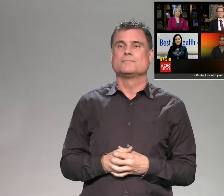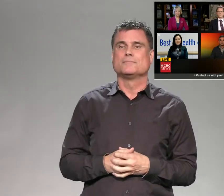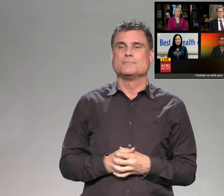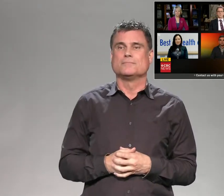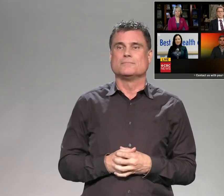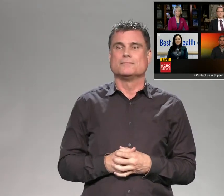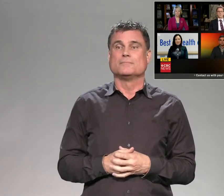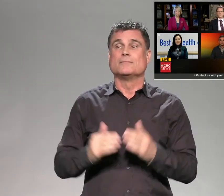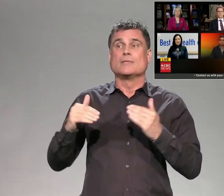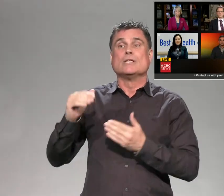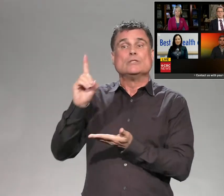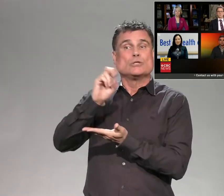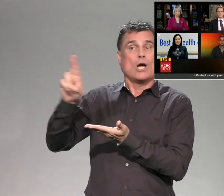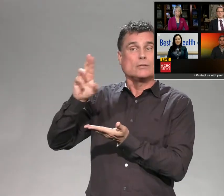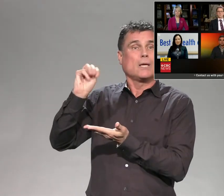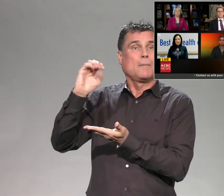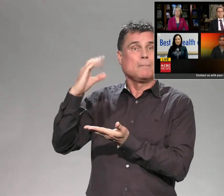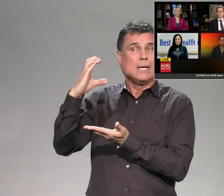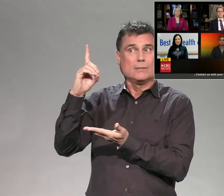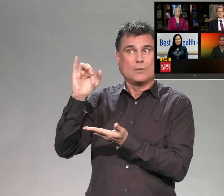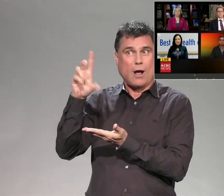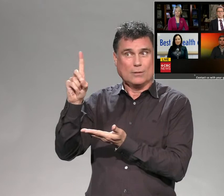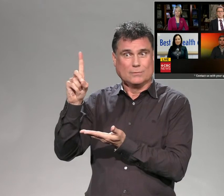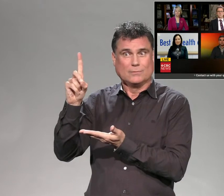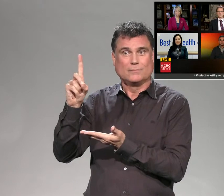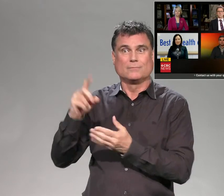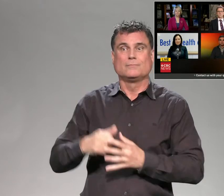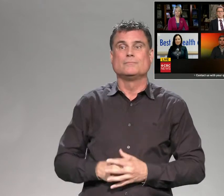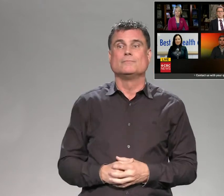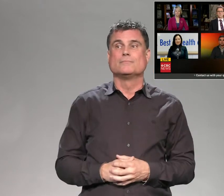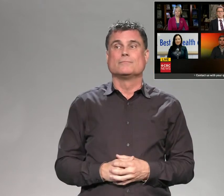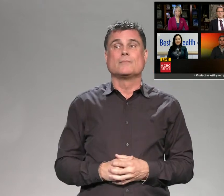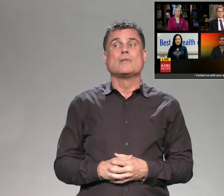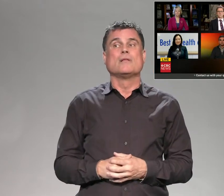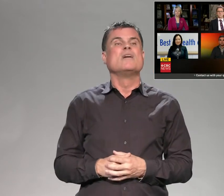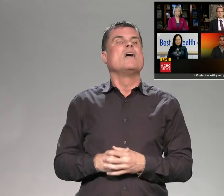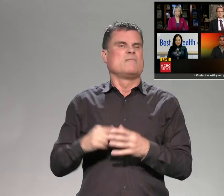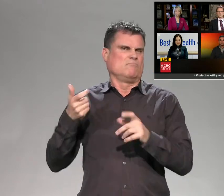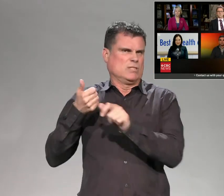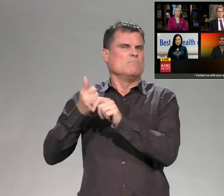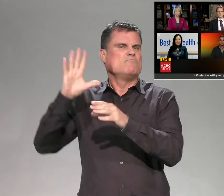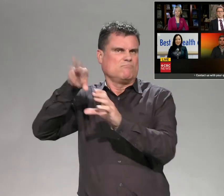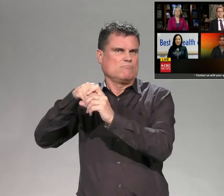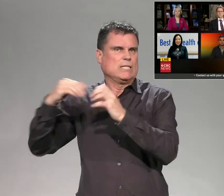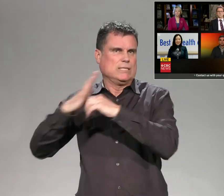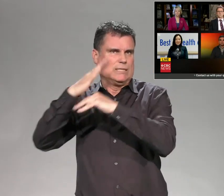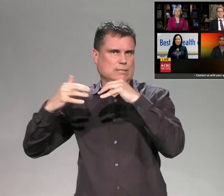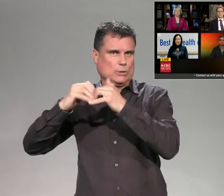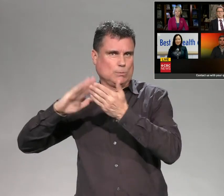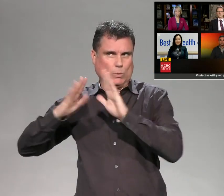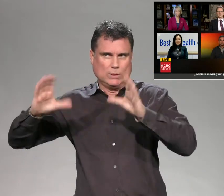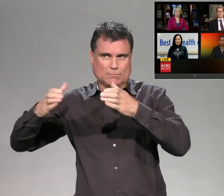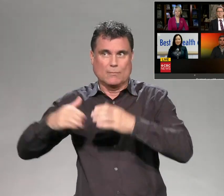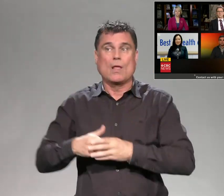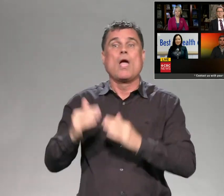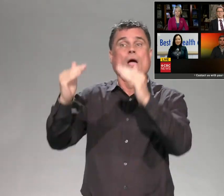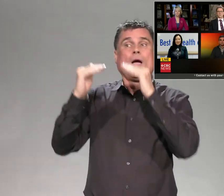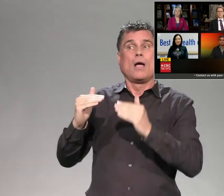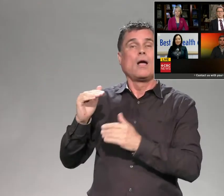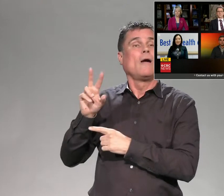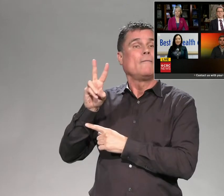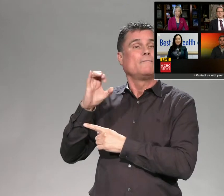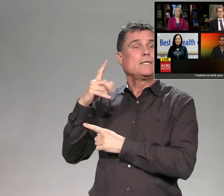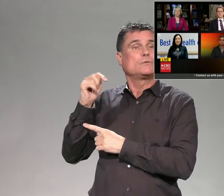Medical Health Officer with the First Nations Health Authority. Dr. Victoria Lee is the CEO of the Fraser Health Authority, and